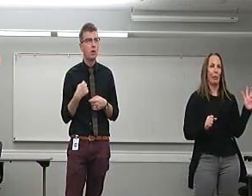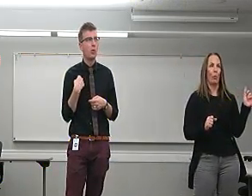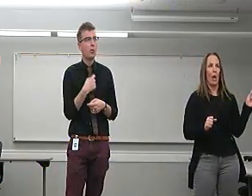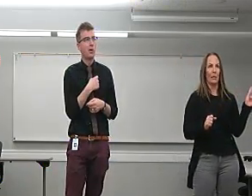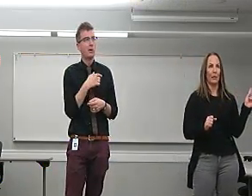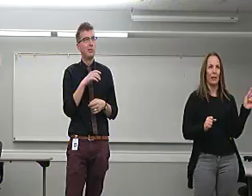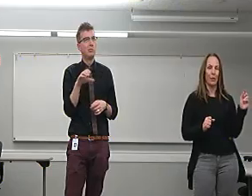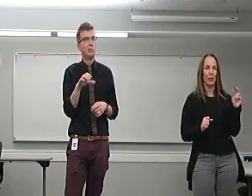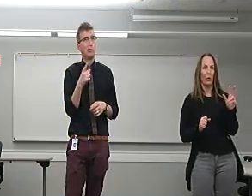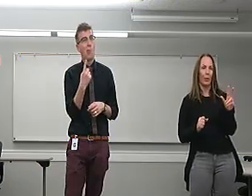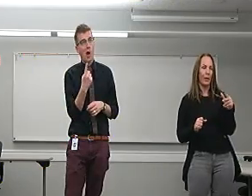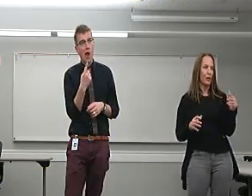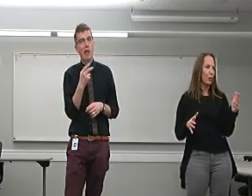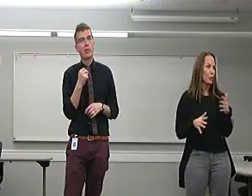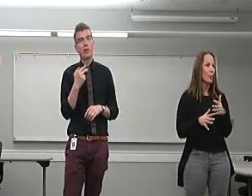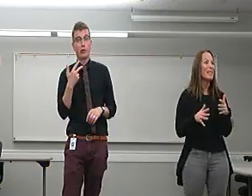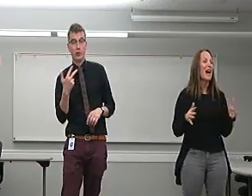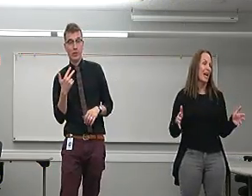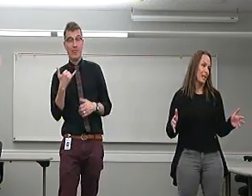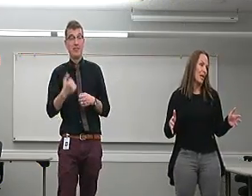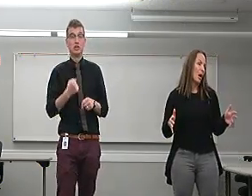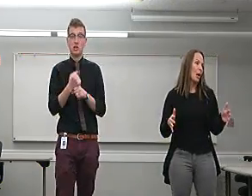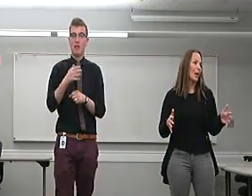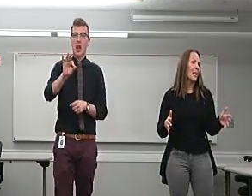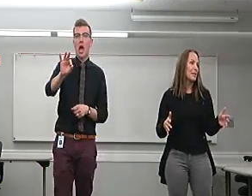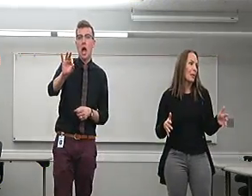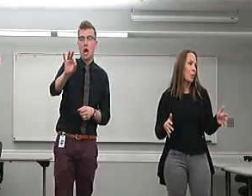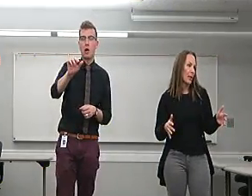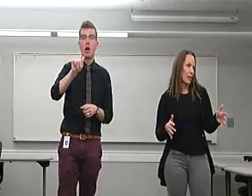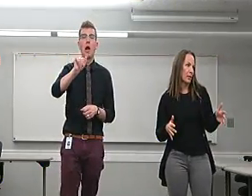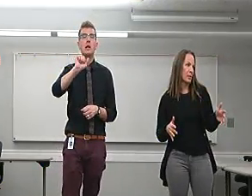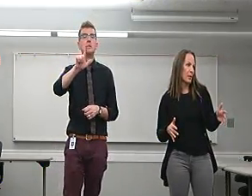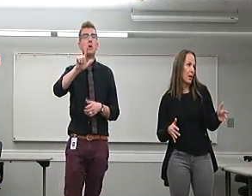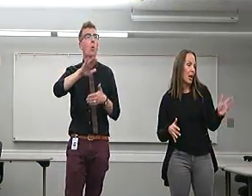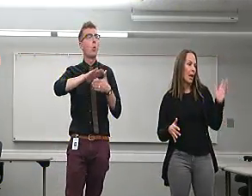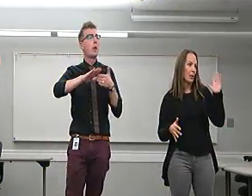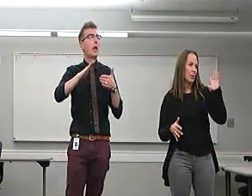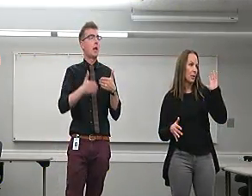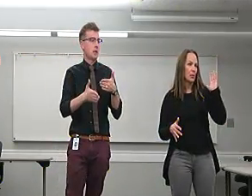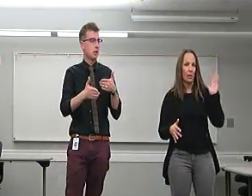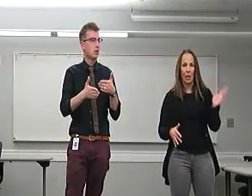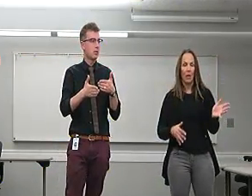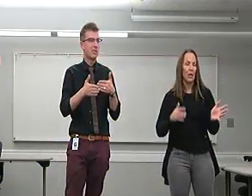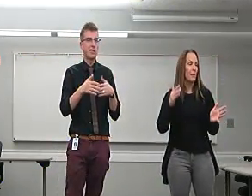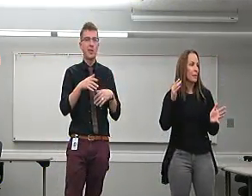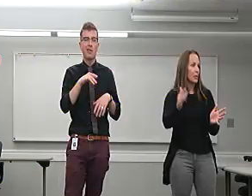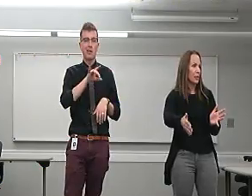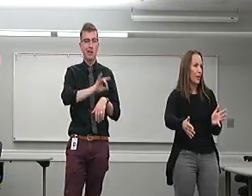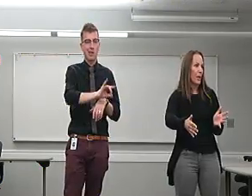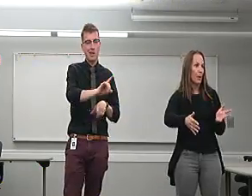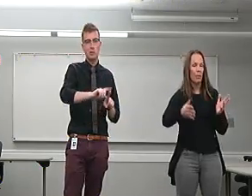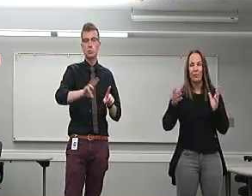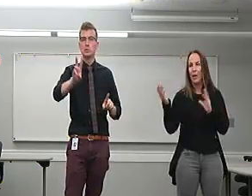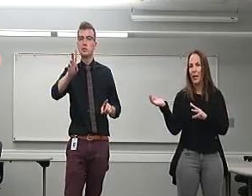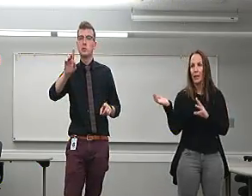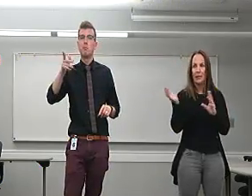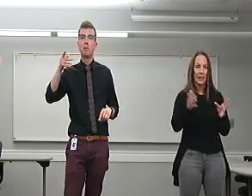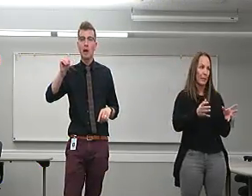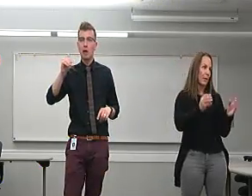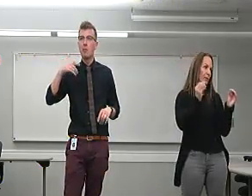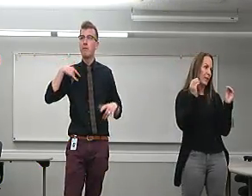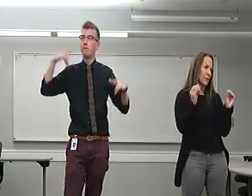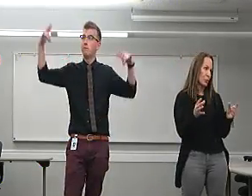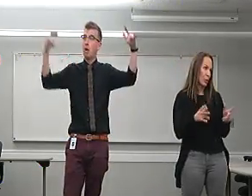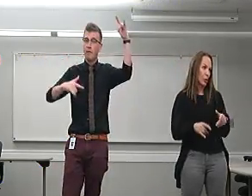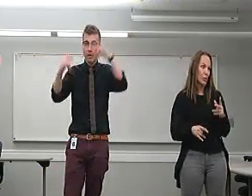did 3, and this year we're doing 9, are ASL weekends. And it's 8 a.m. to 6 p.m., and we fly in a team of deaf instructors,